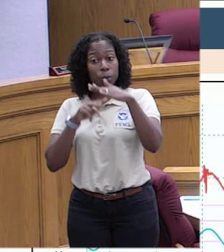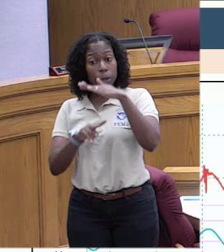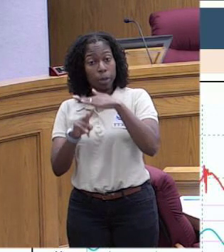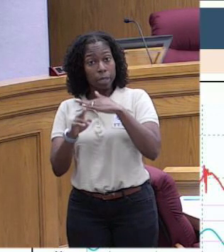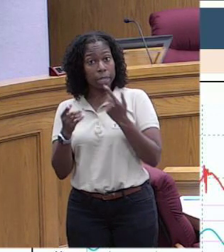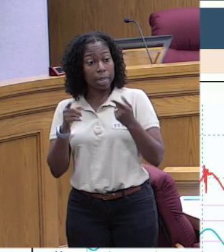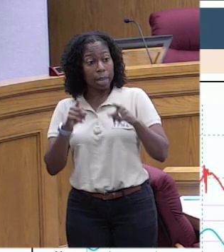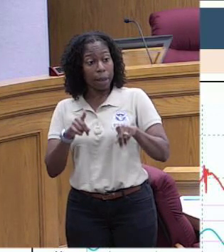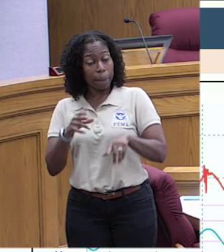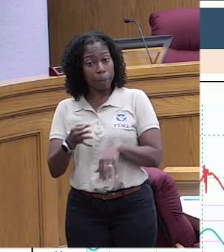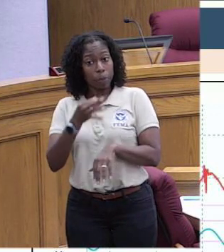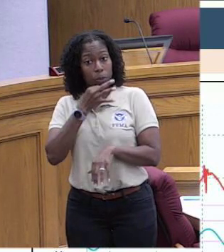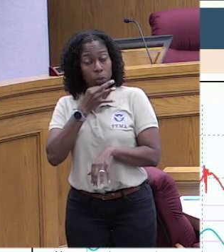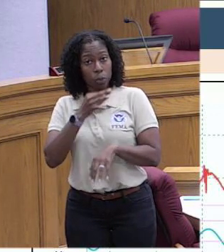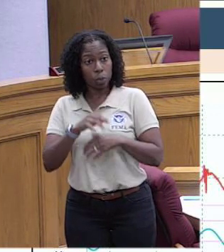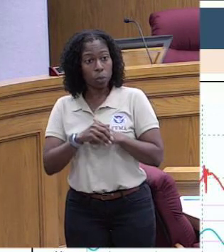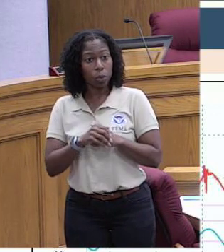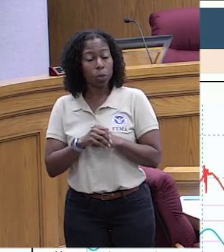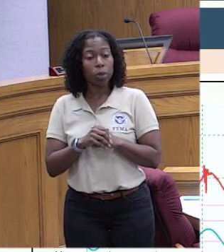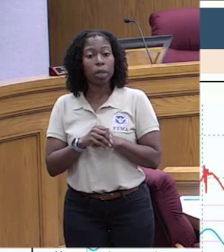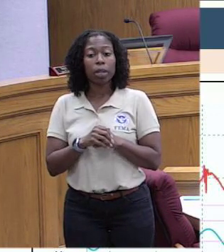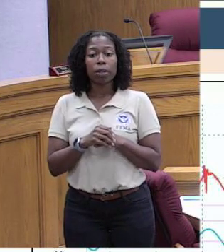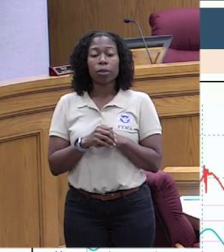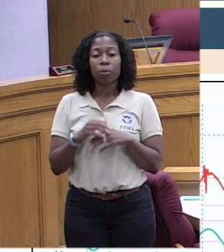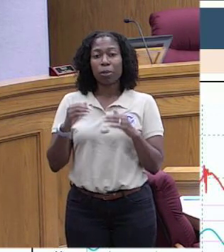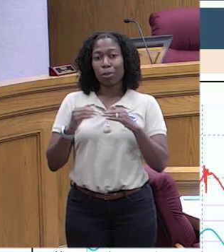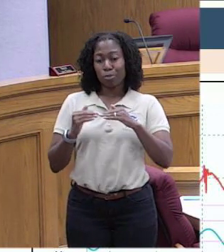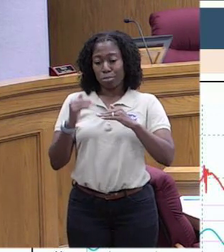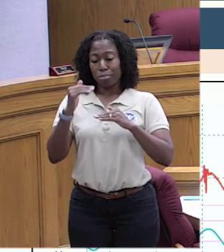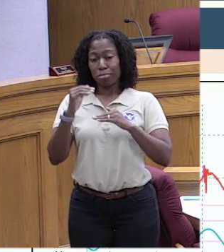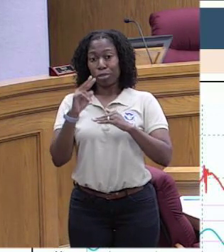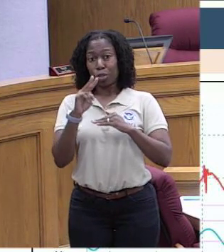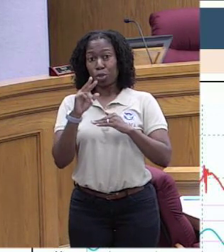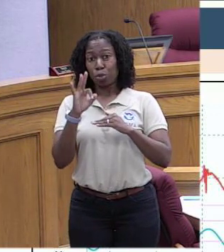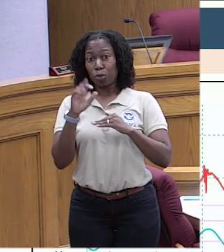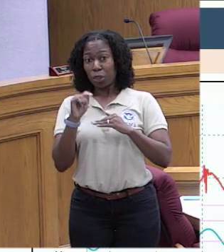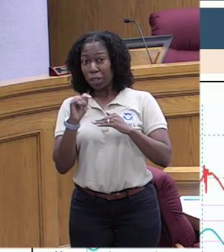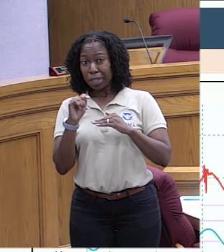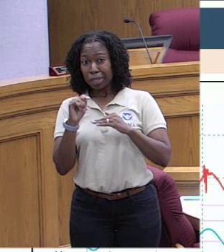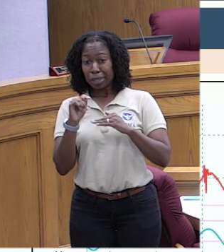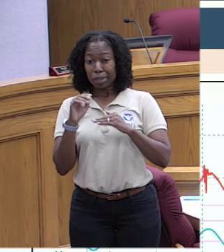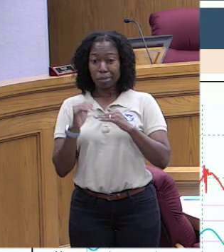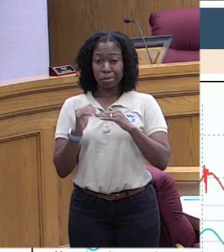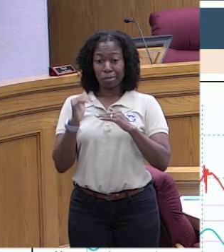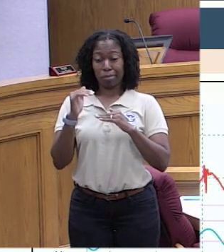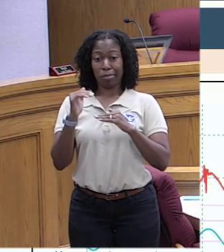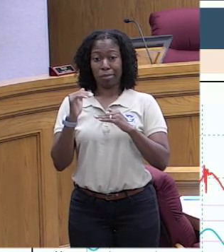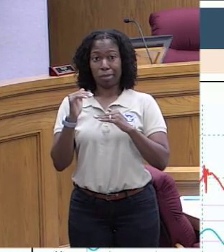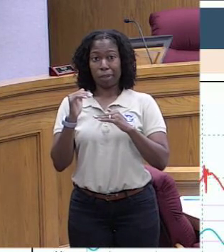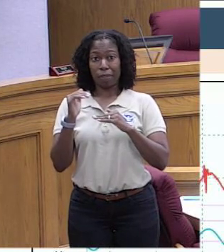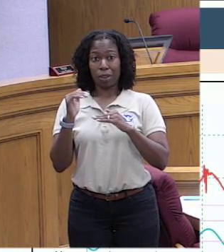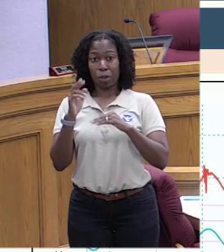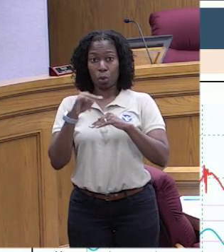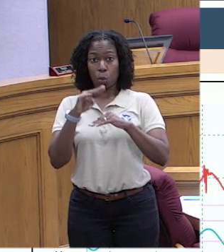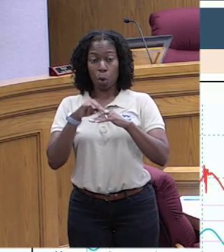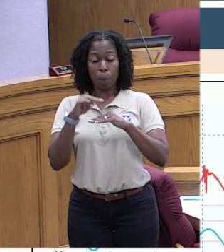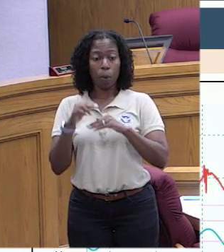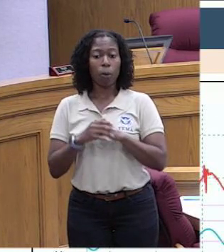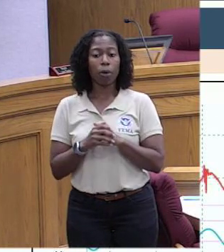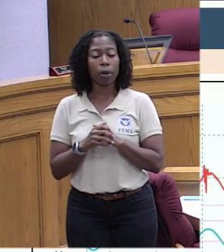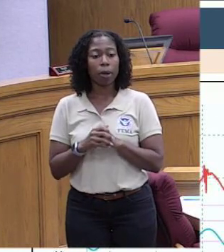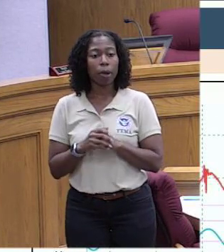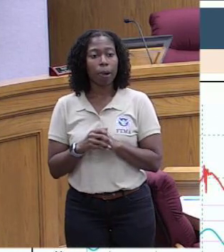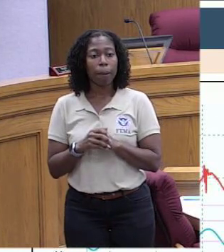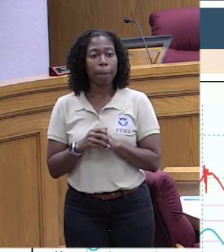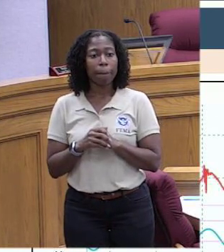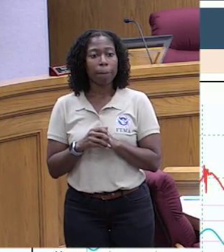So you can see they kind of hold it near the 2 foot, maybe 2.2 feet above normal for high tide purposes